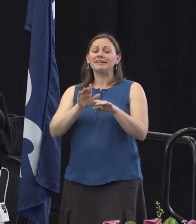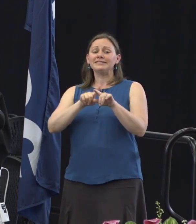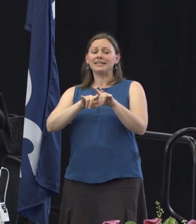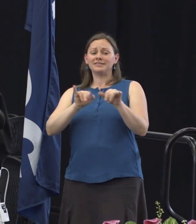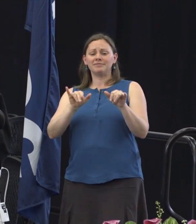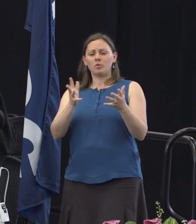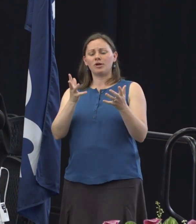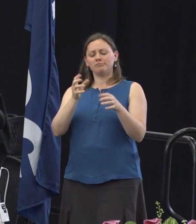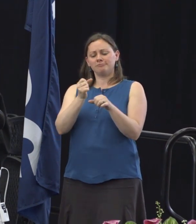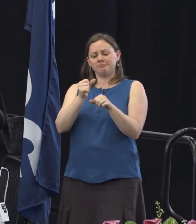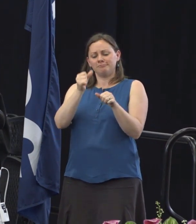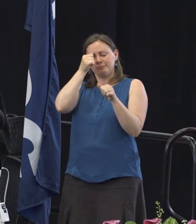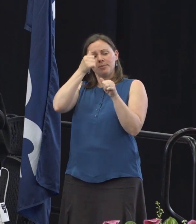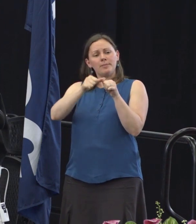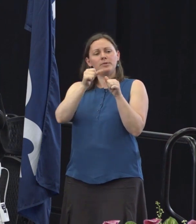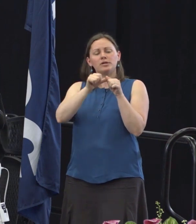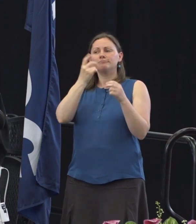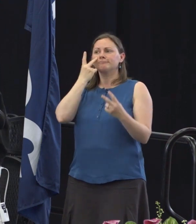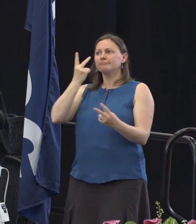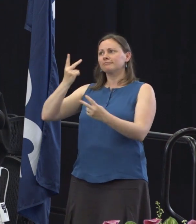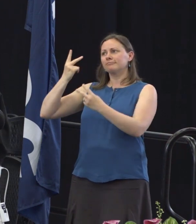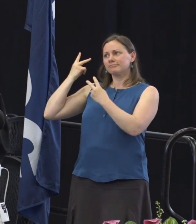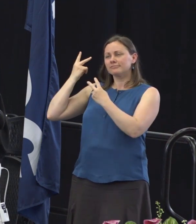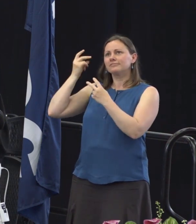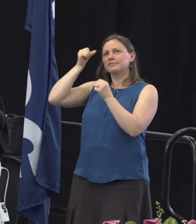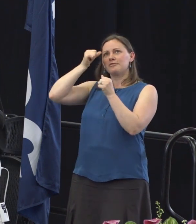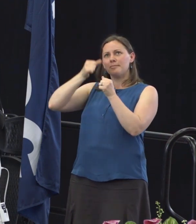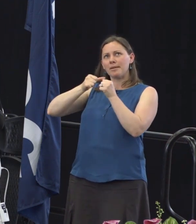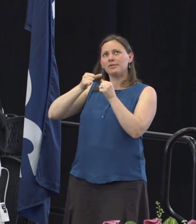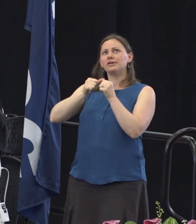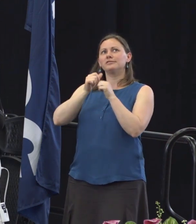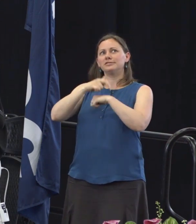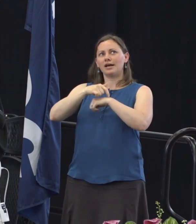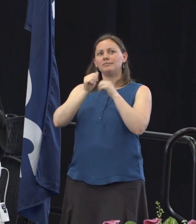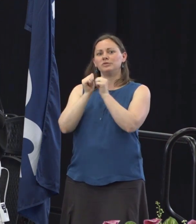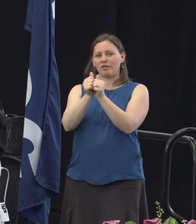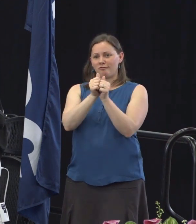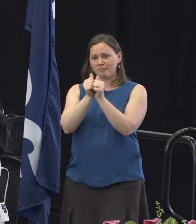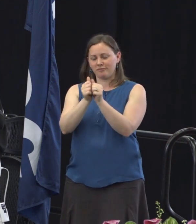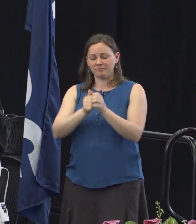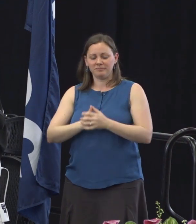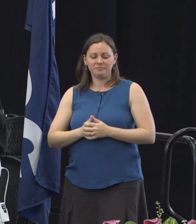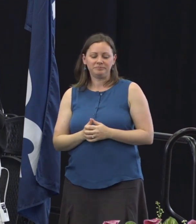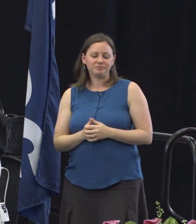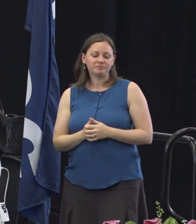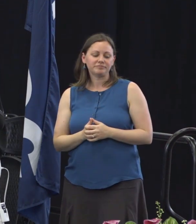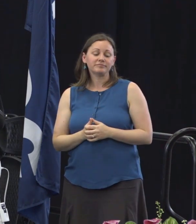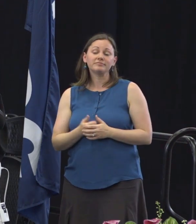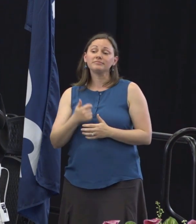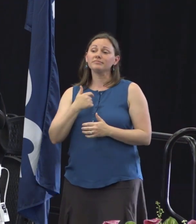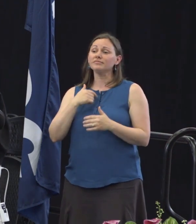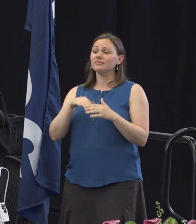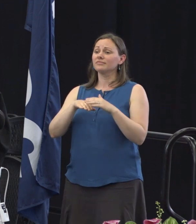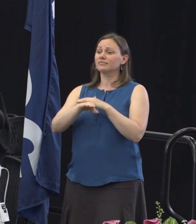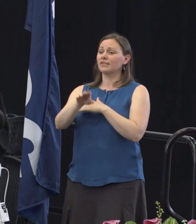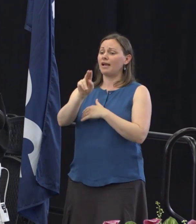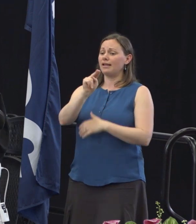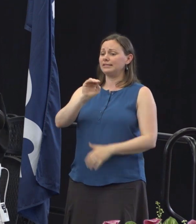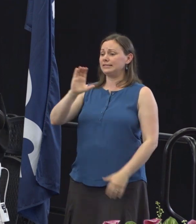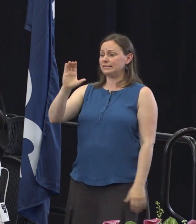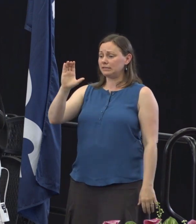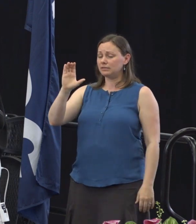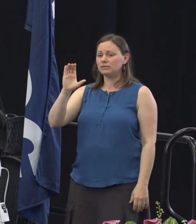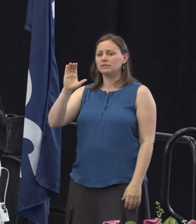all grown together. What I didn't know when I came to NSCC is their programs are designed to